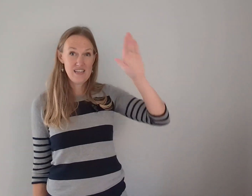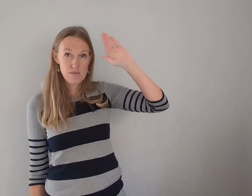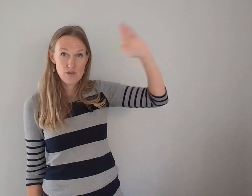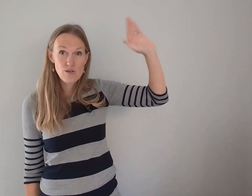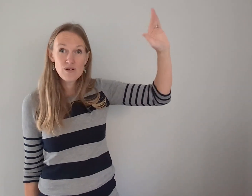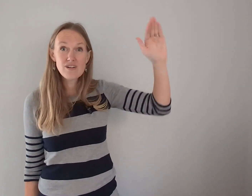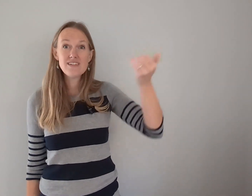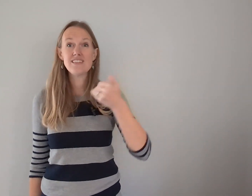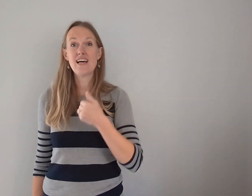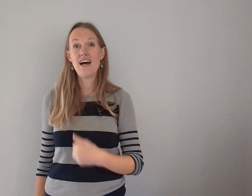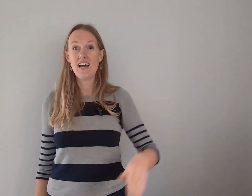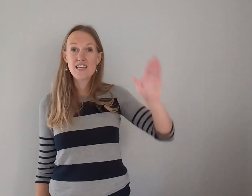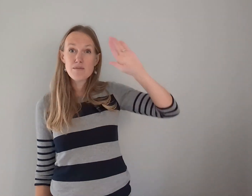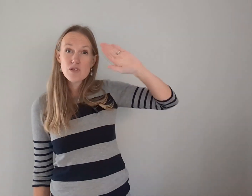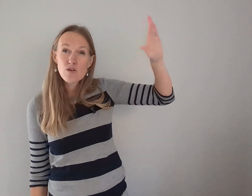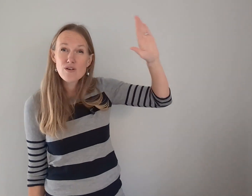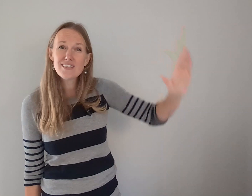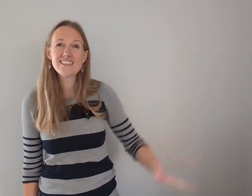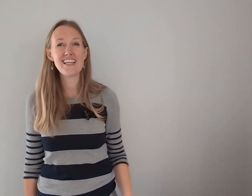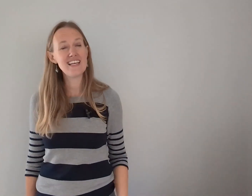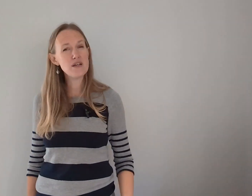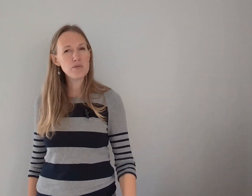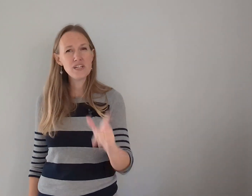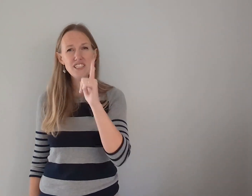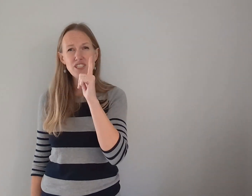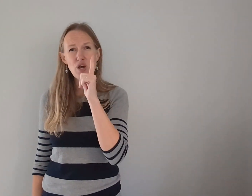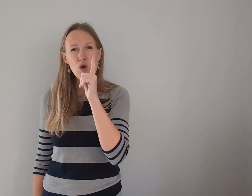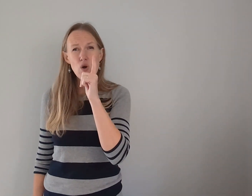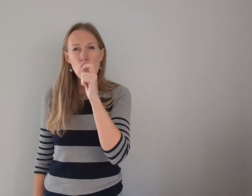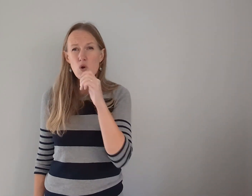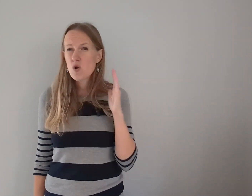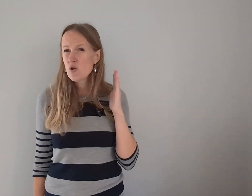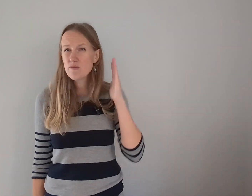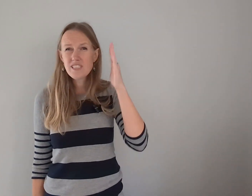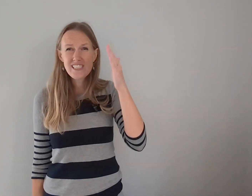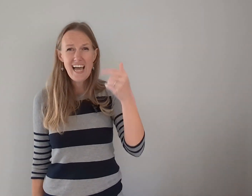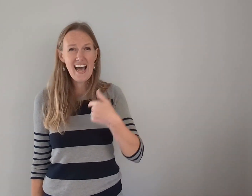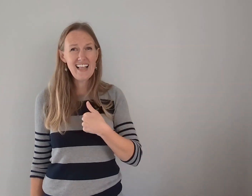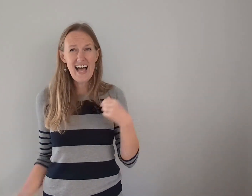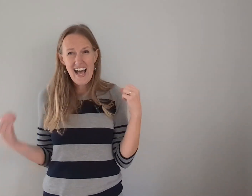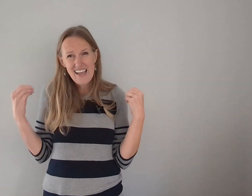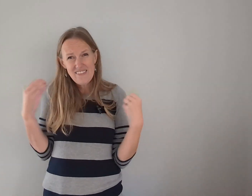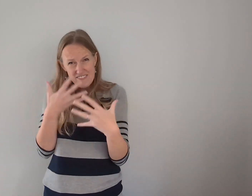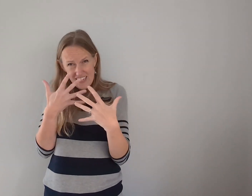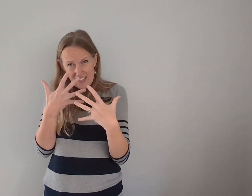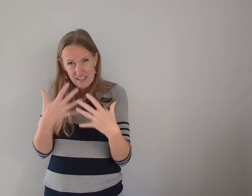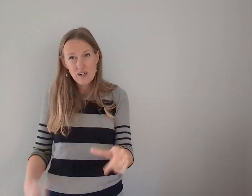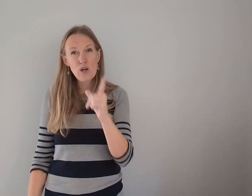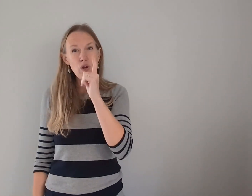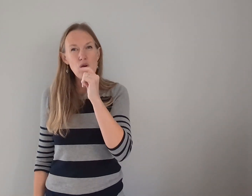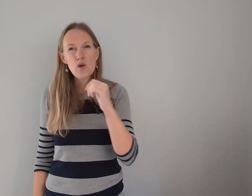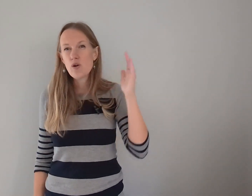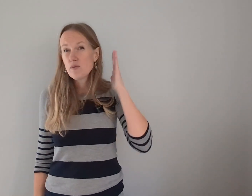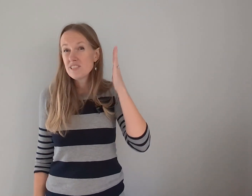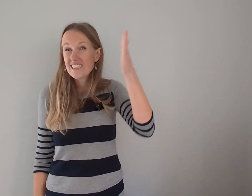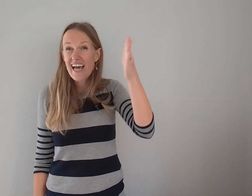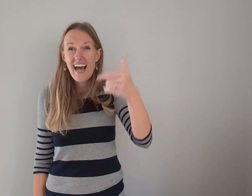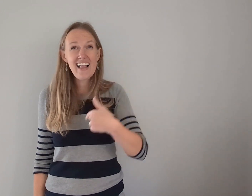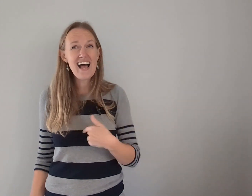am yours. I am yours. And then the bridge. Whom shall I fear? Whom shall